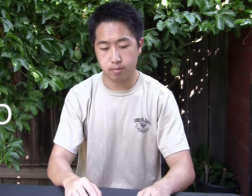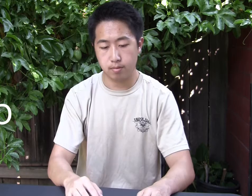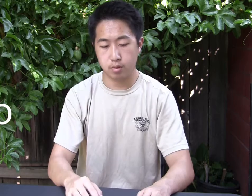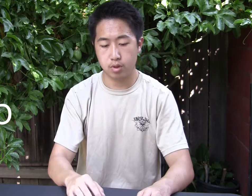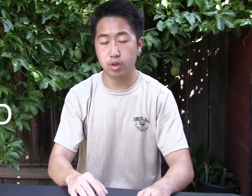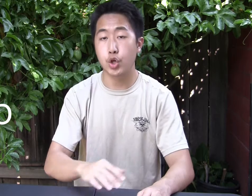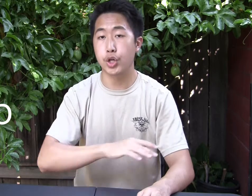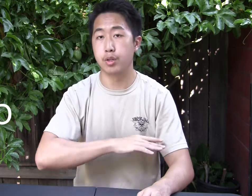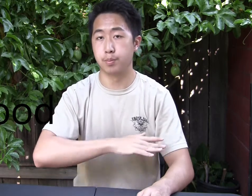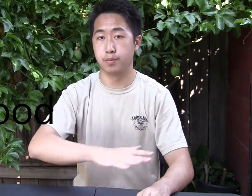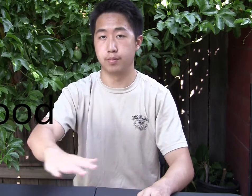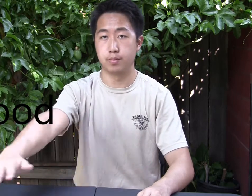Good.